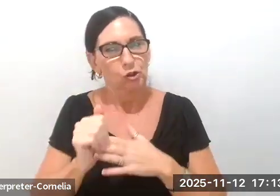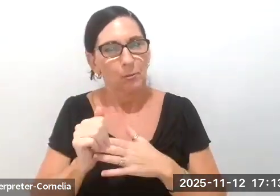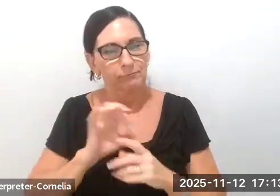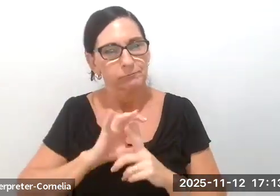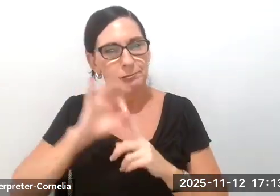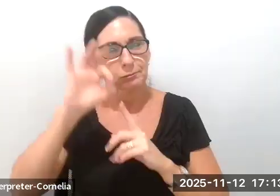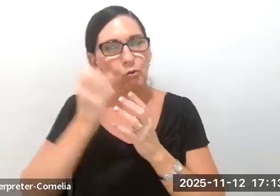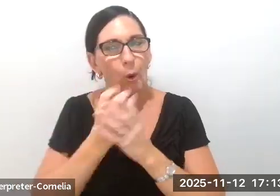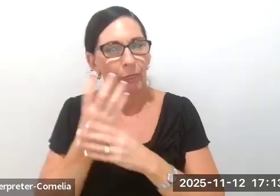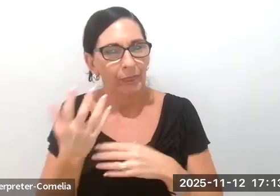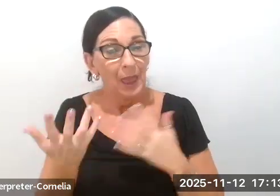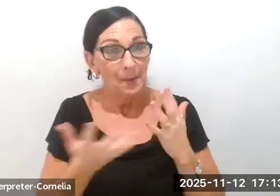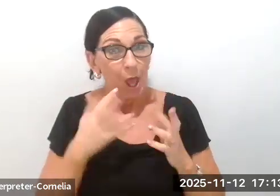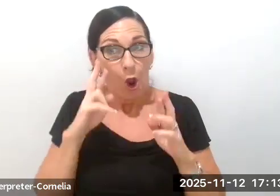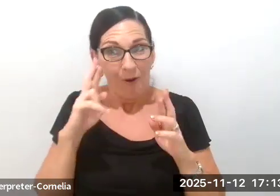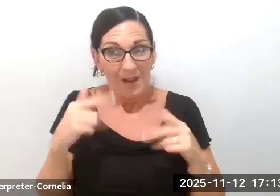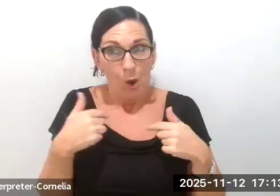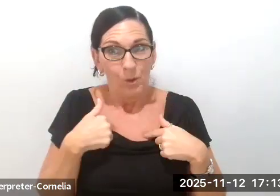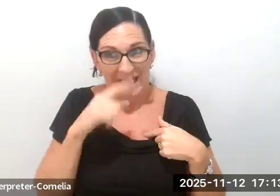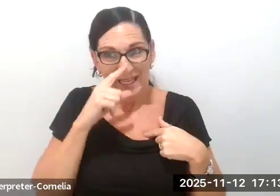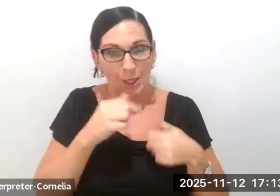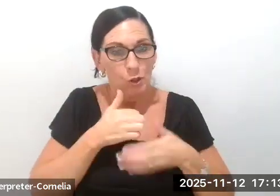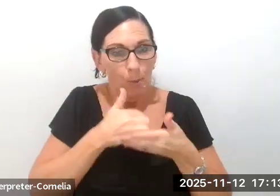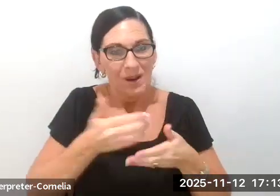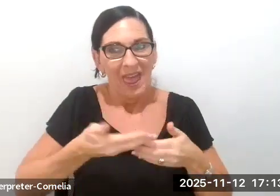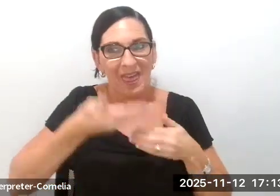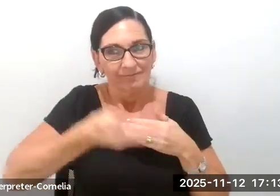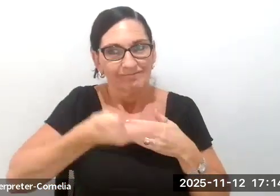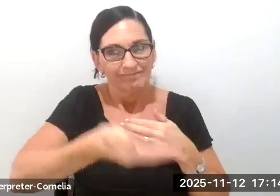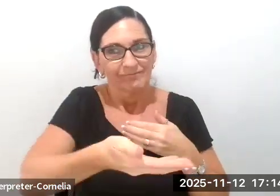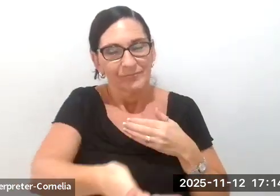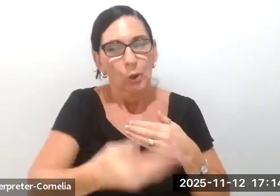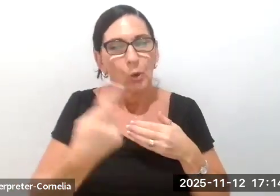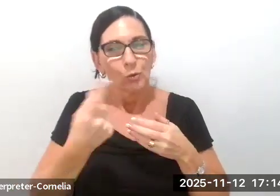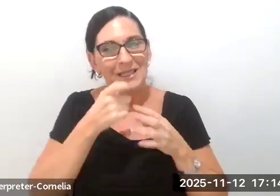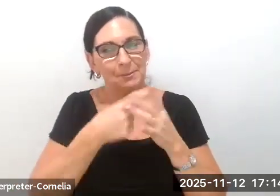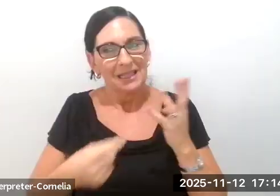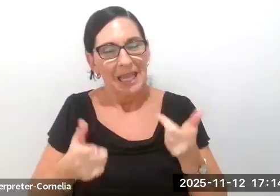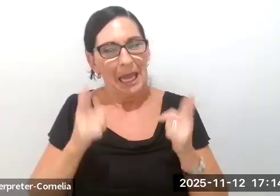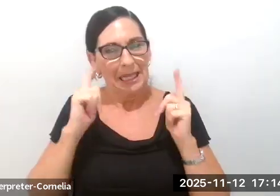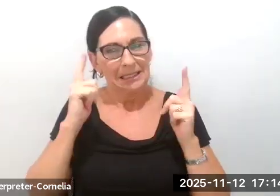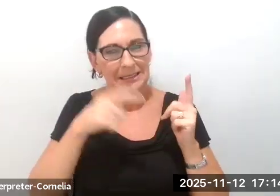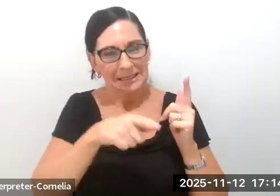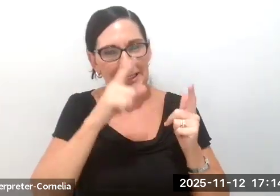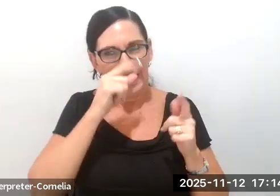hoping that together we're supporting the next generation of disability leaders who shape the evidence base.